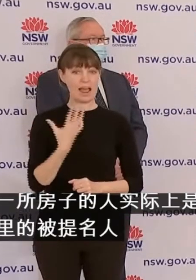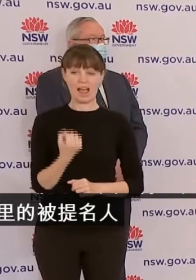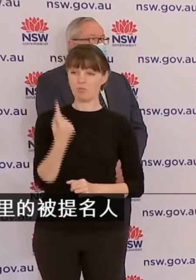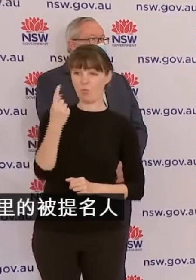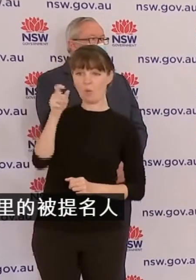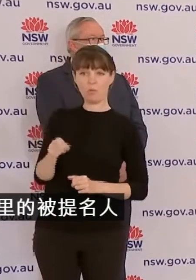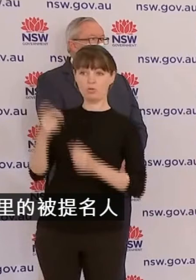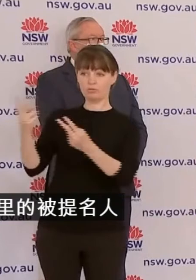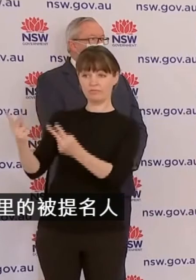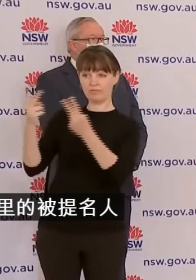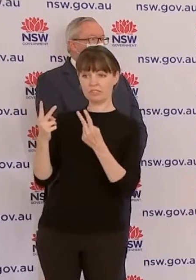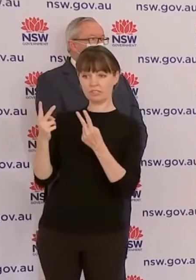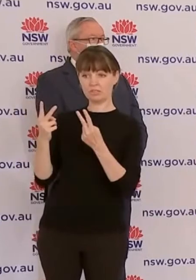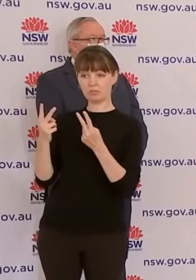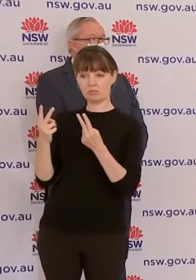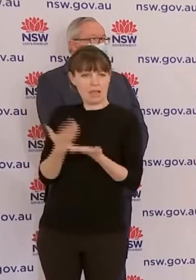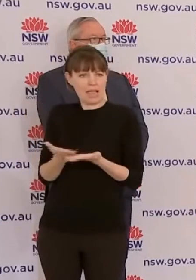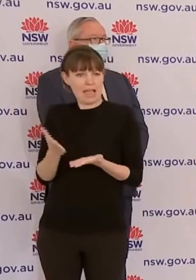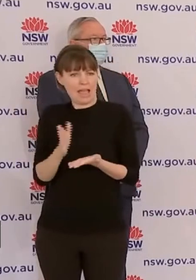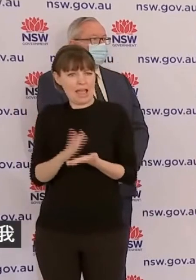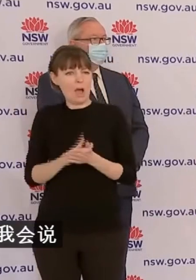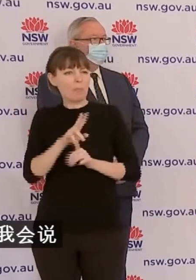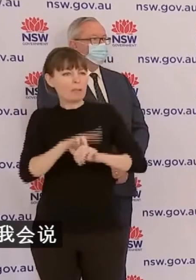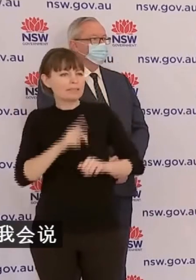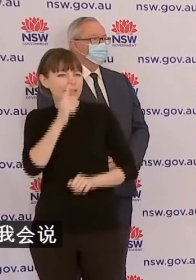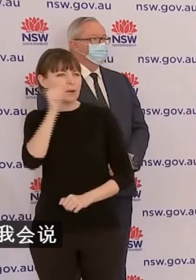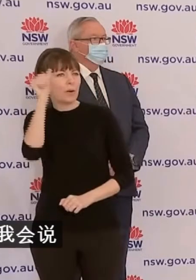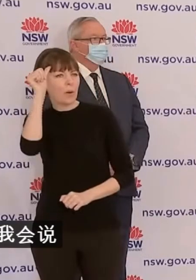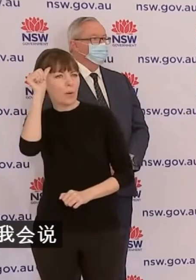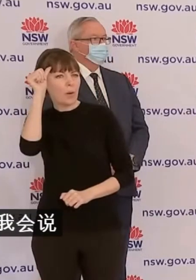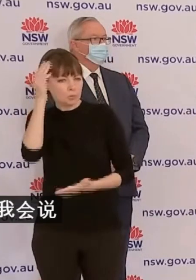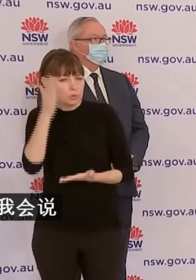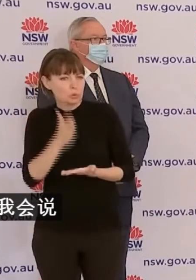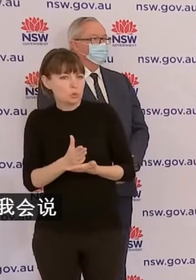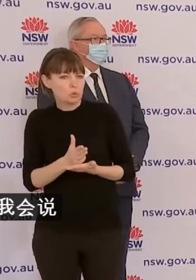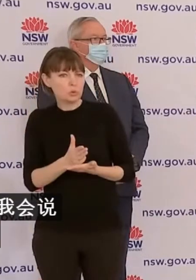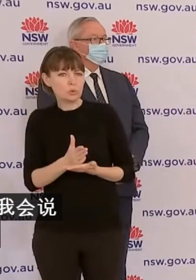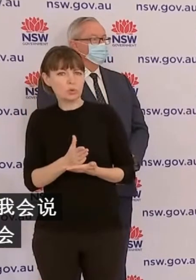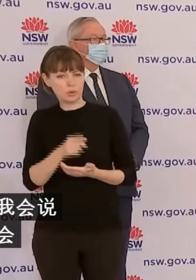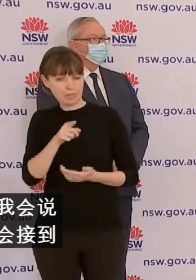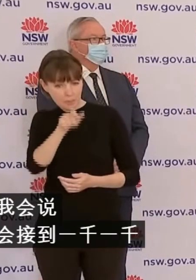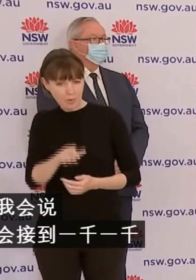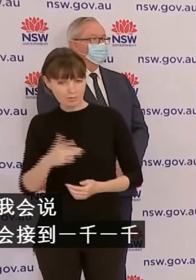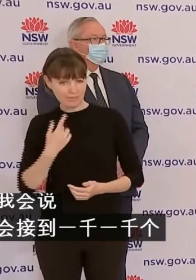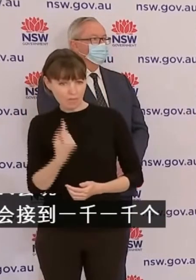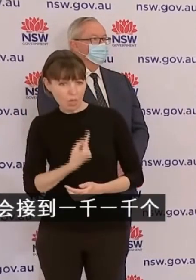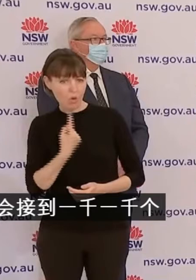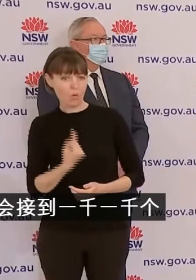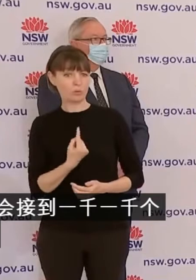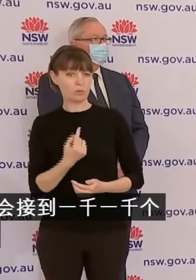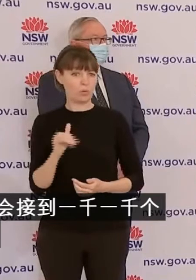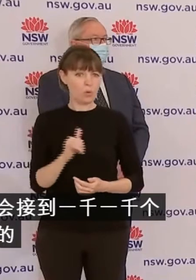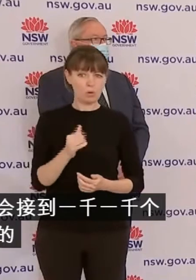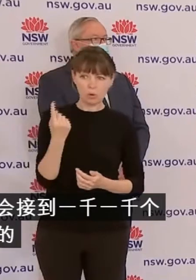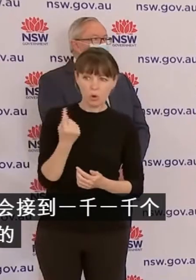to be there? Yeah. Again, I would say that we get 1,000 calls to Crime